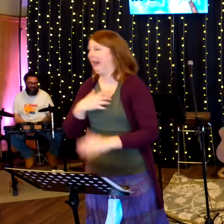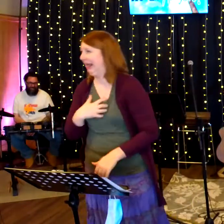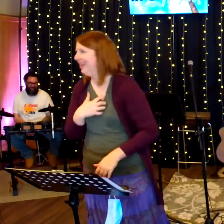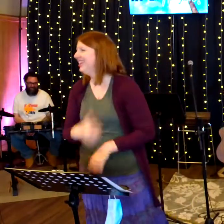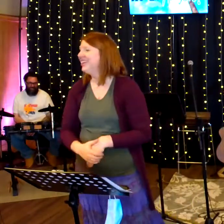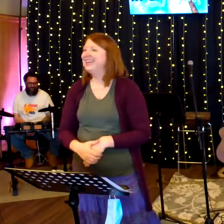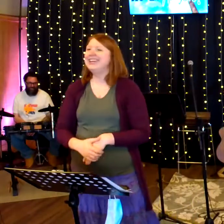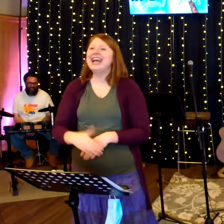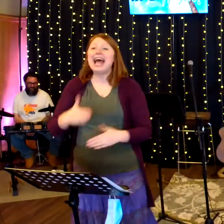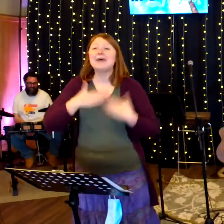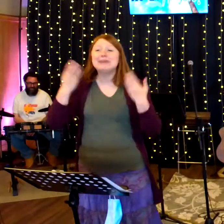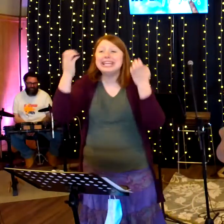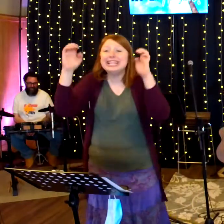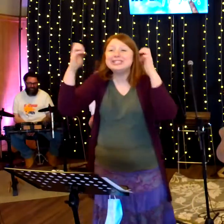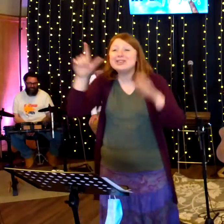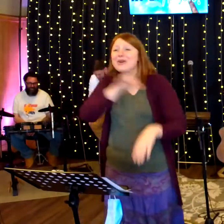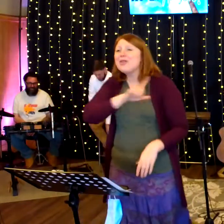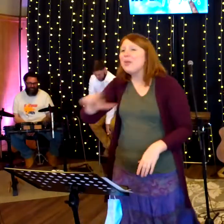Easter. The Lord is risen.